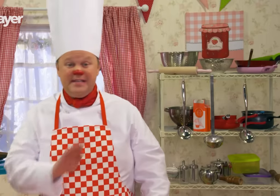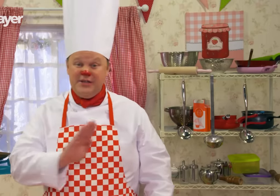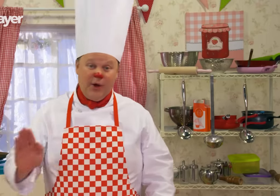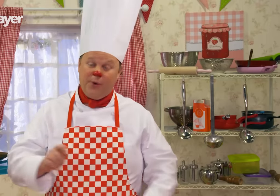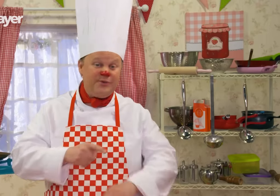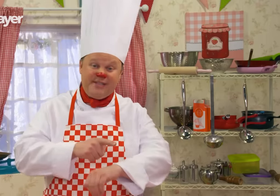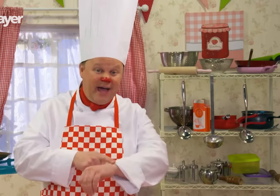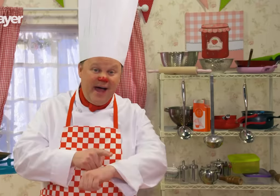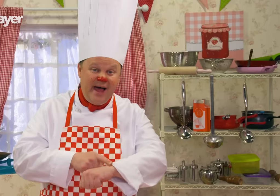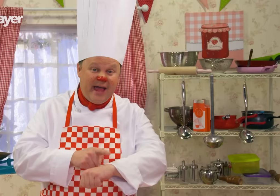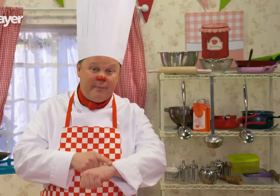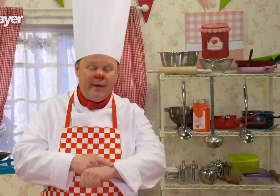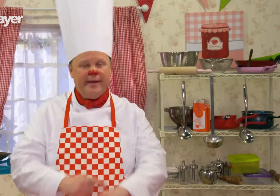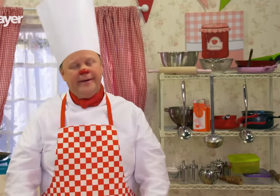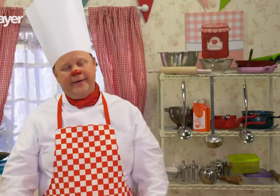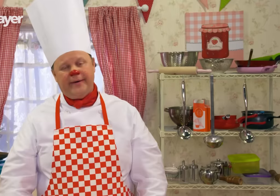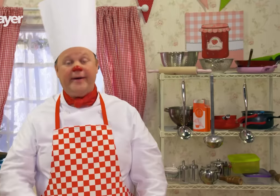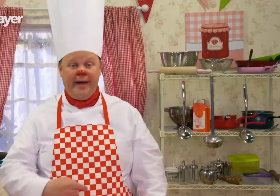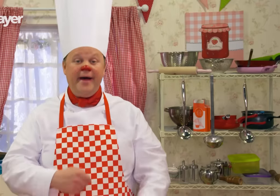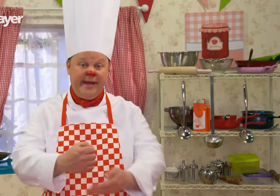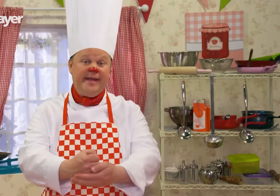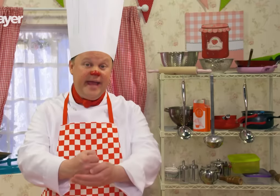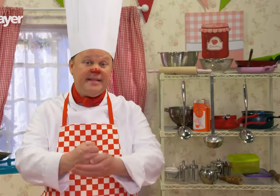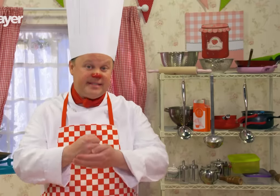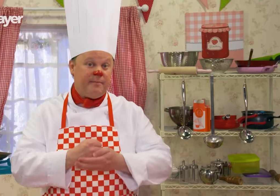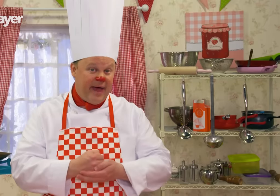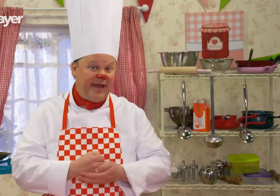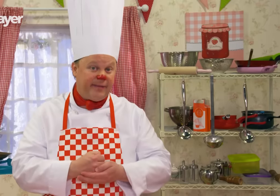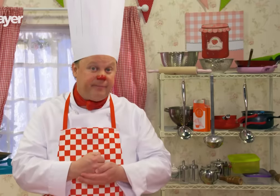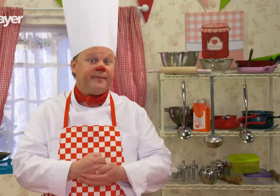no time. Oh, I need some help.